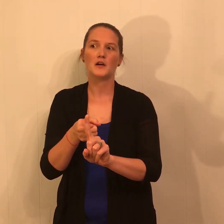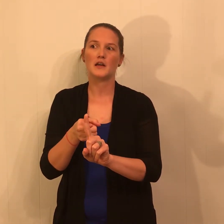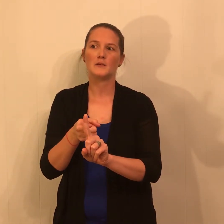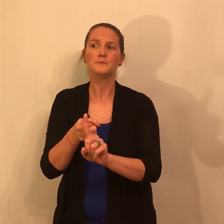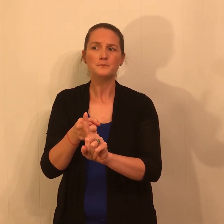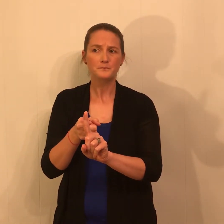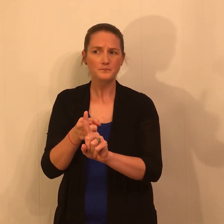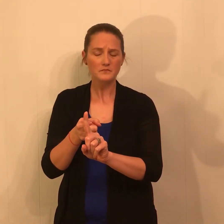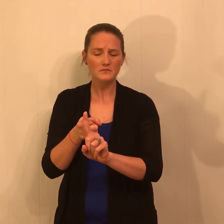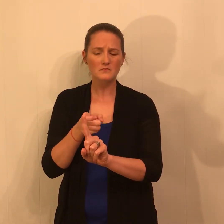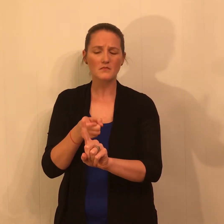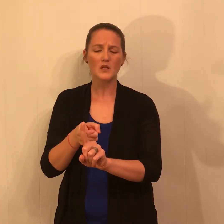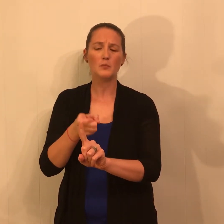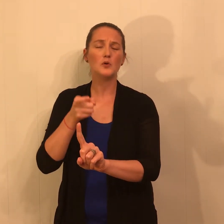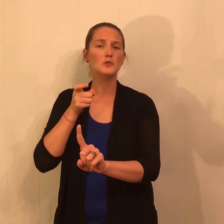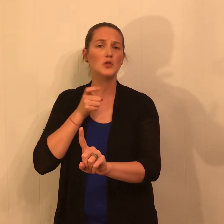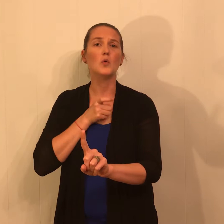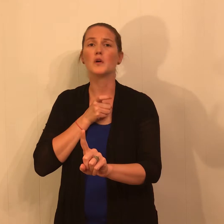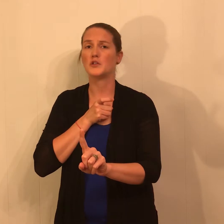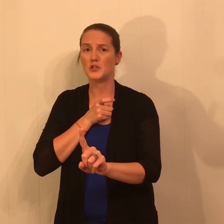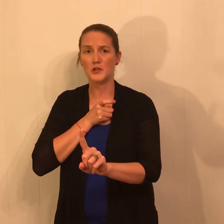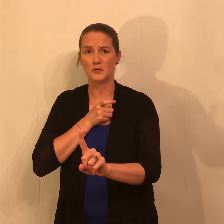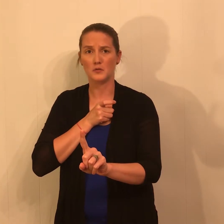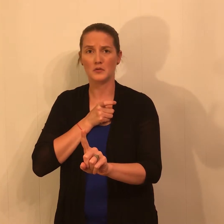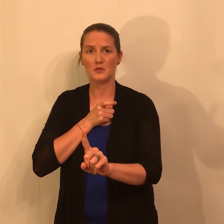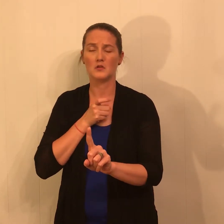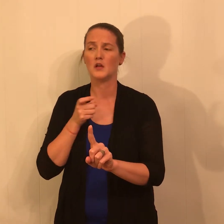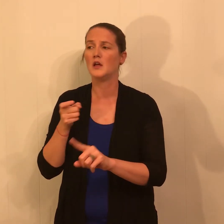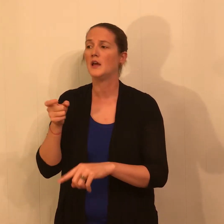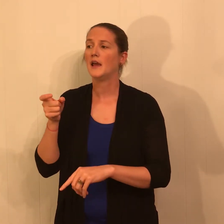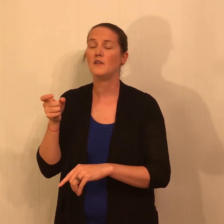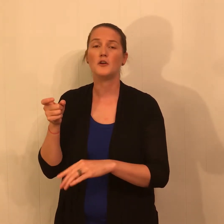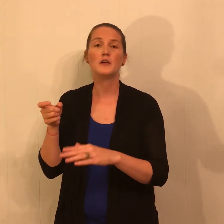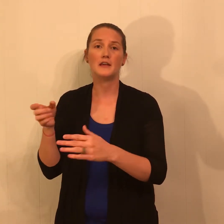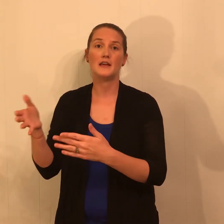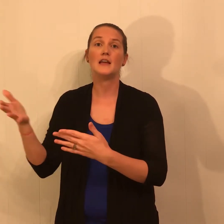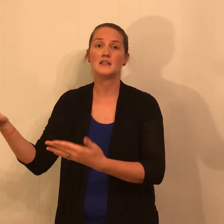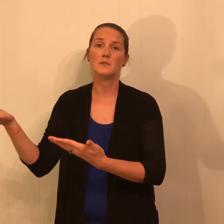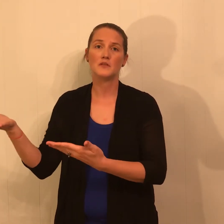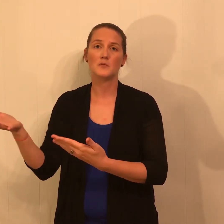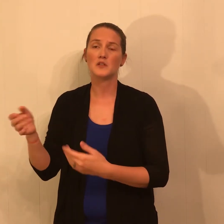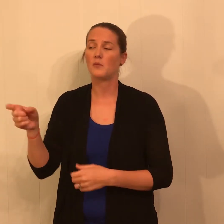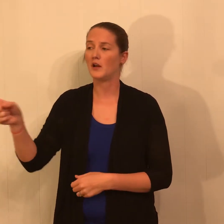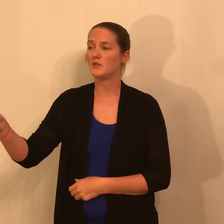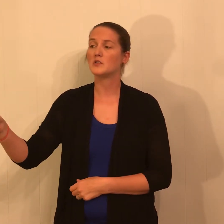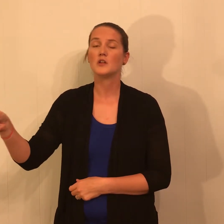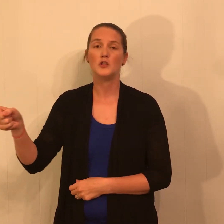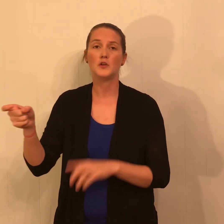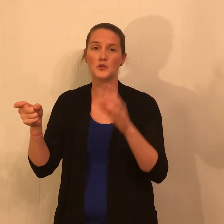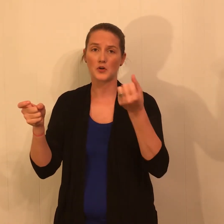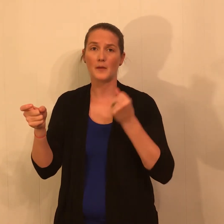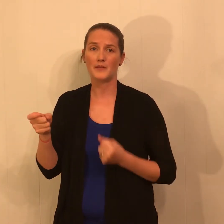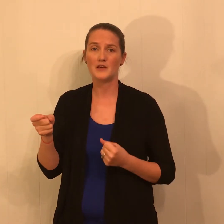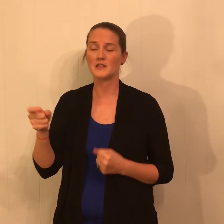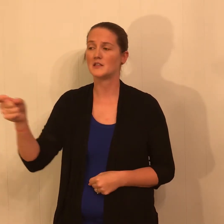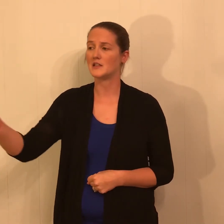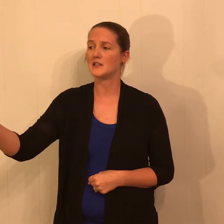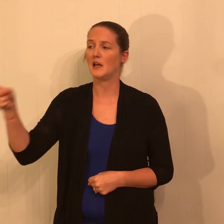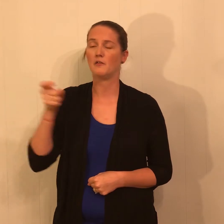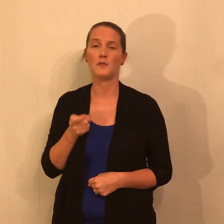gonna pull towards you. If you're getting something from someone else, you can drop this and say from